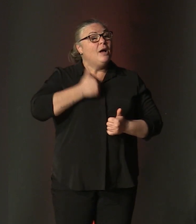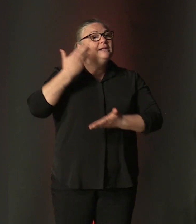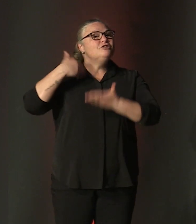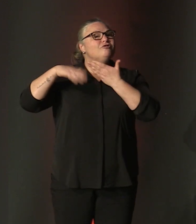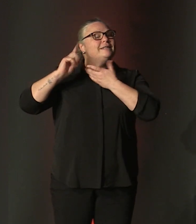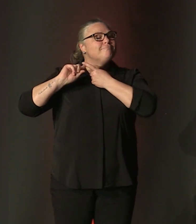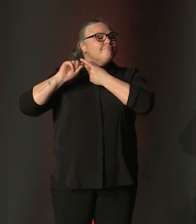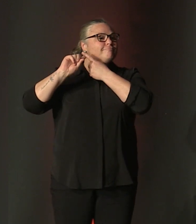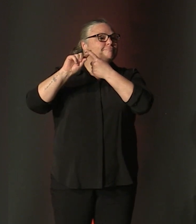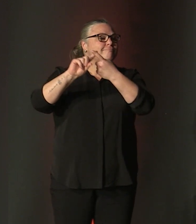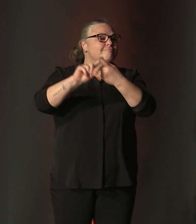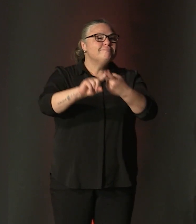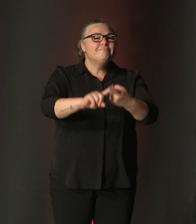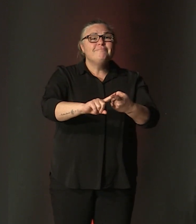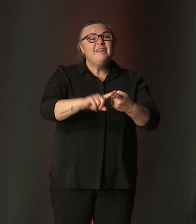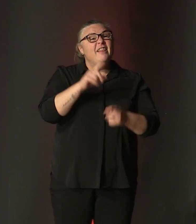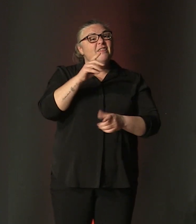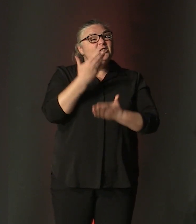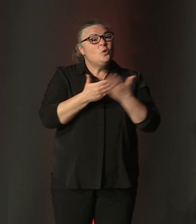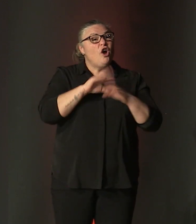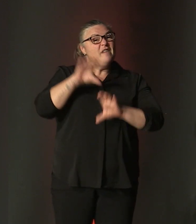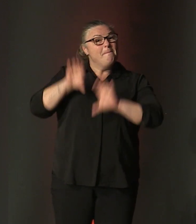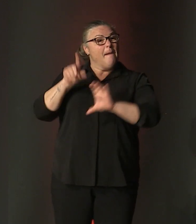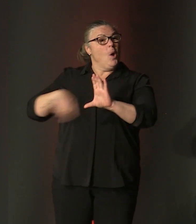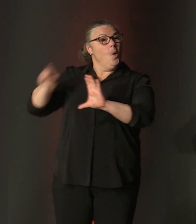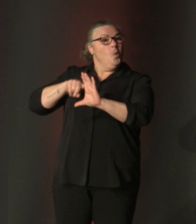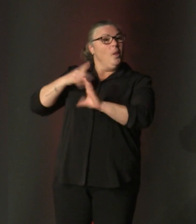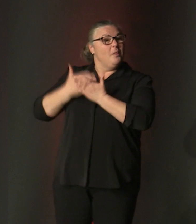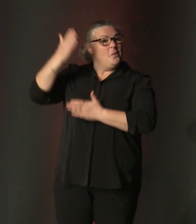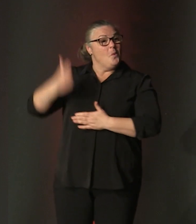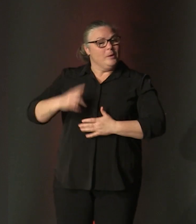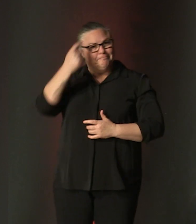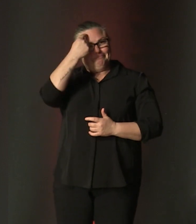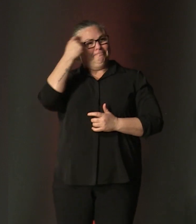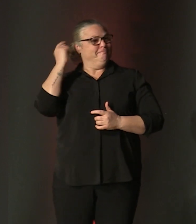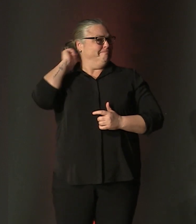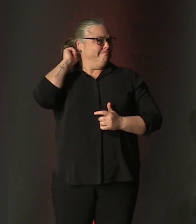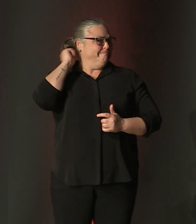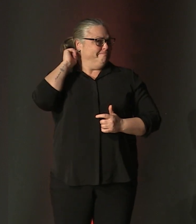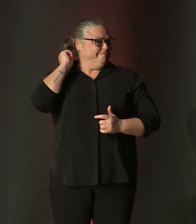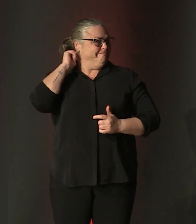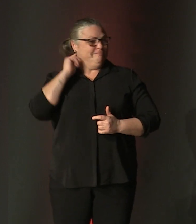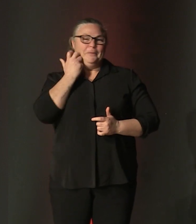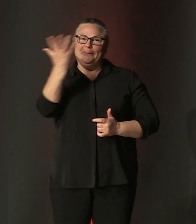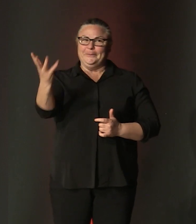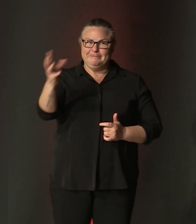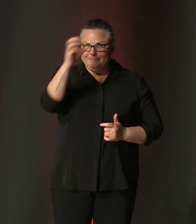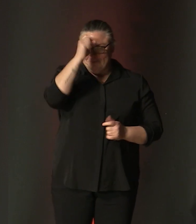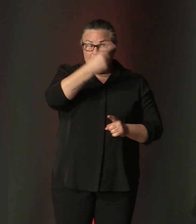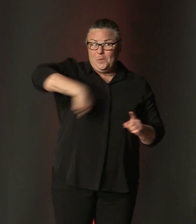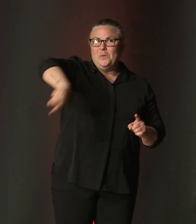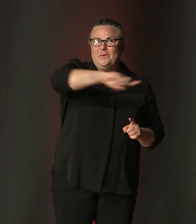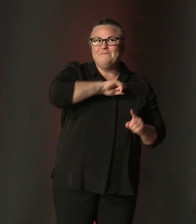the history remains. The story of the bumhole is firmly embedded in